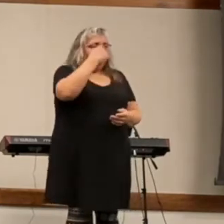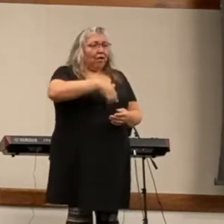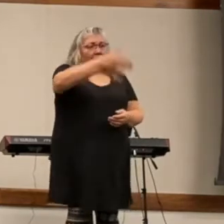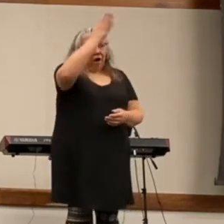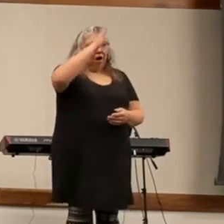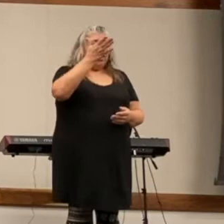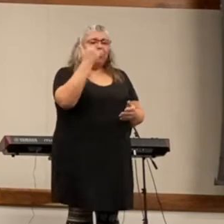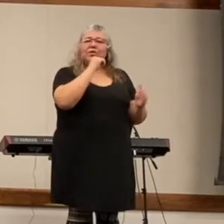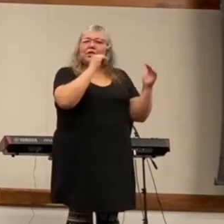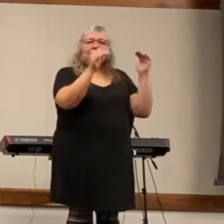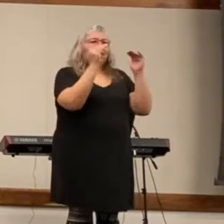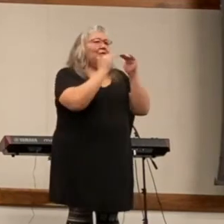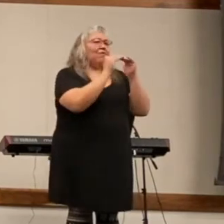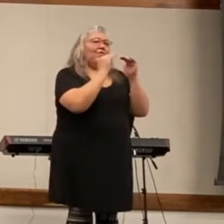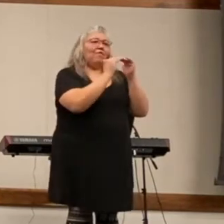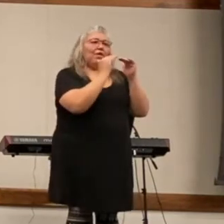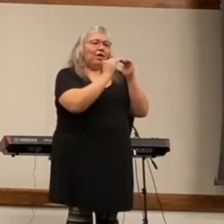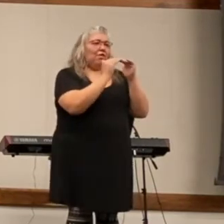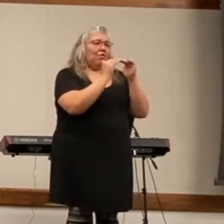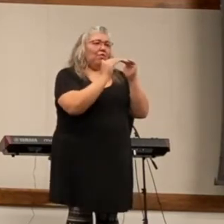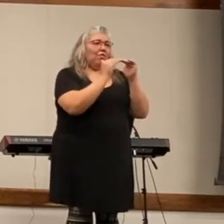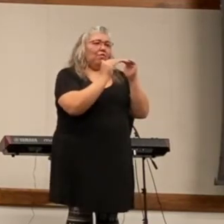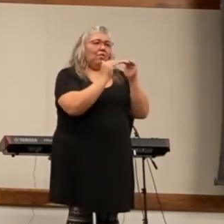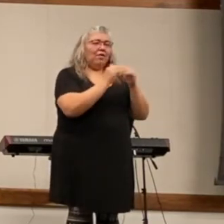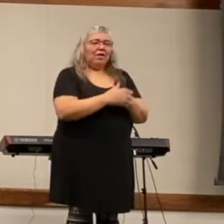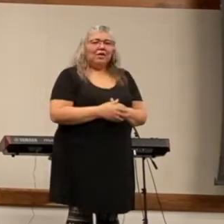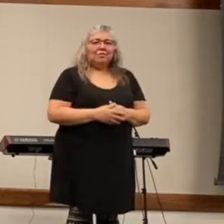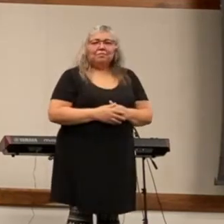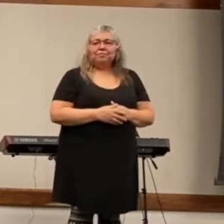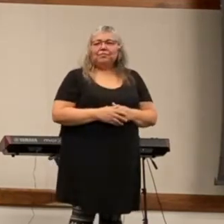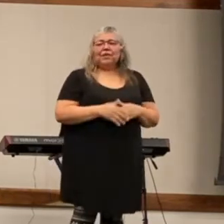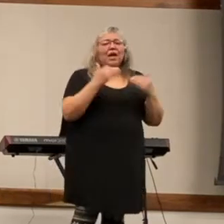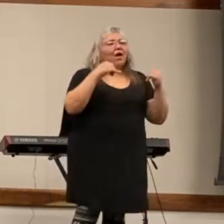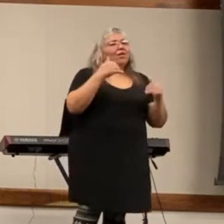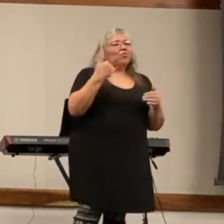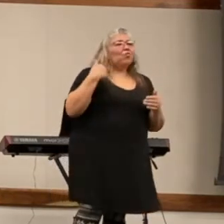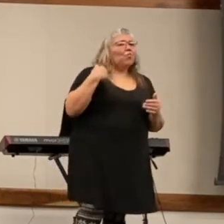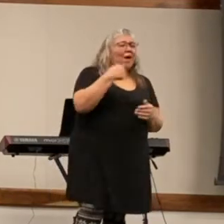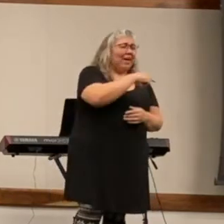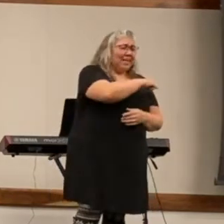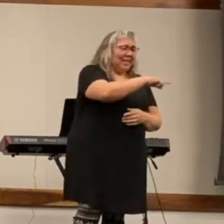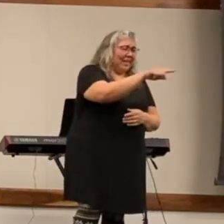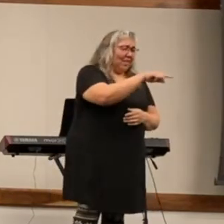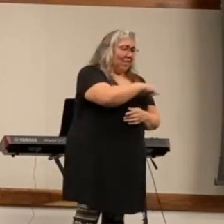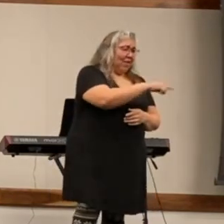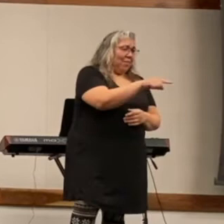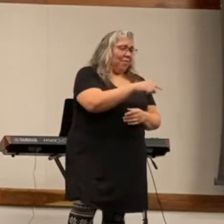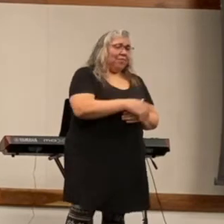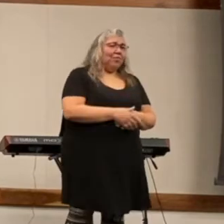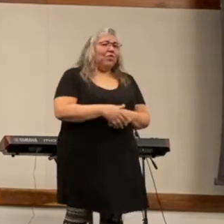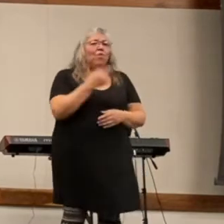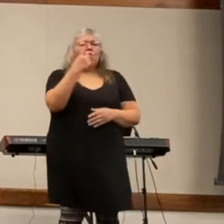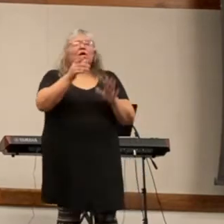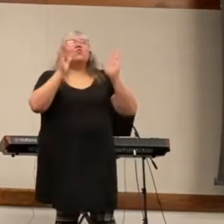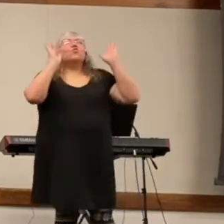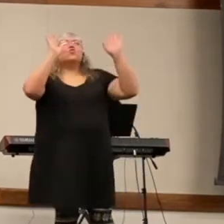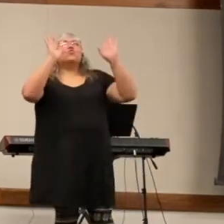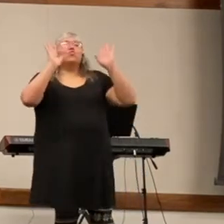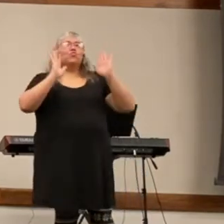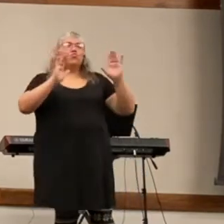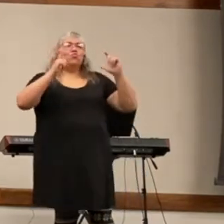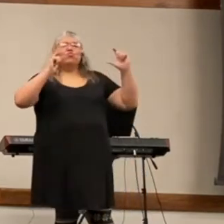was being unfair to them. And here's the thing, he's reminding them of one of the greatest